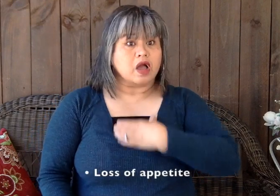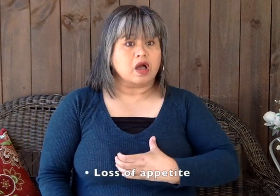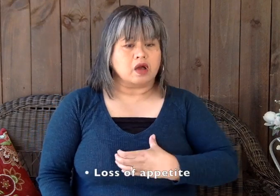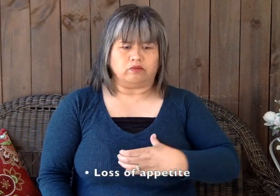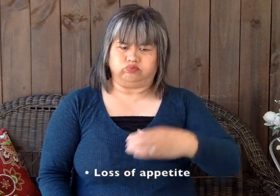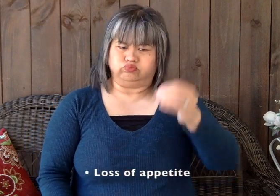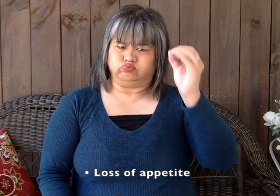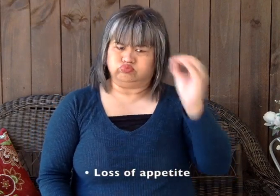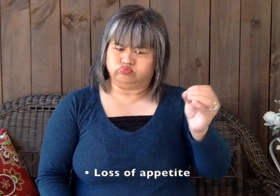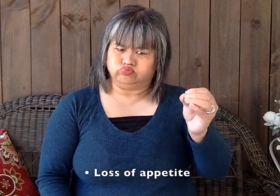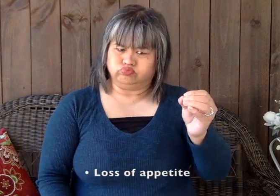loss of appetite,